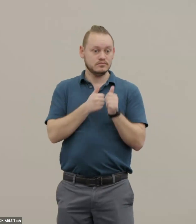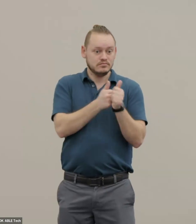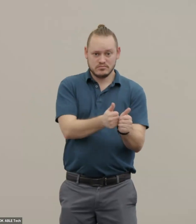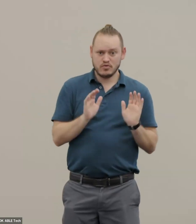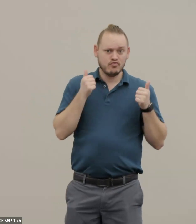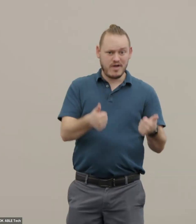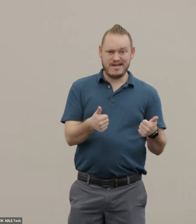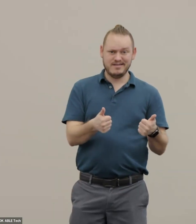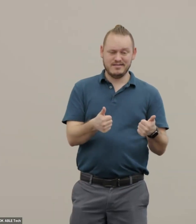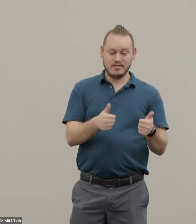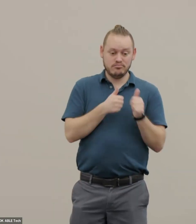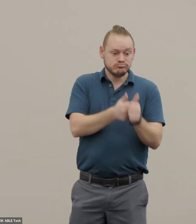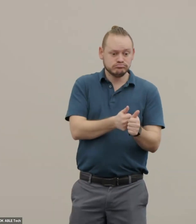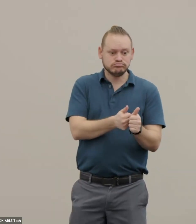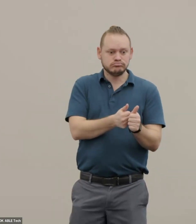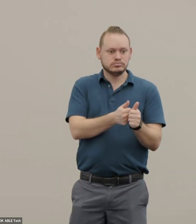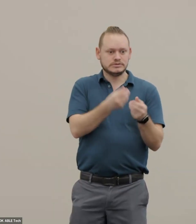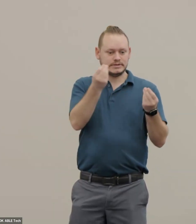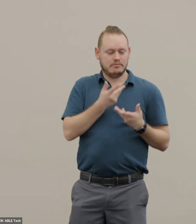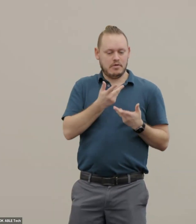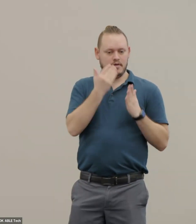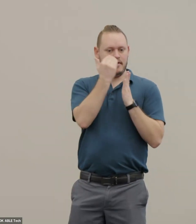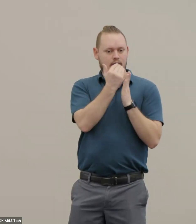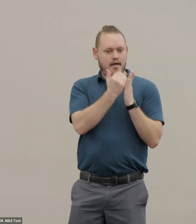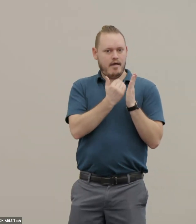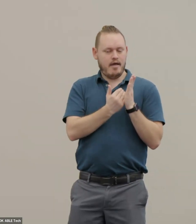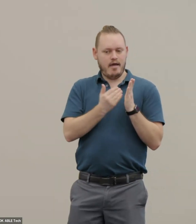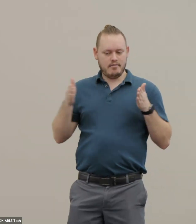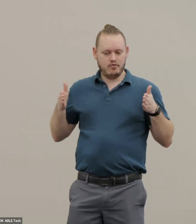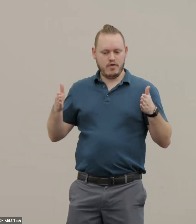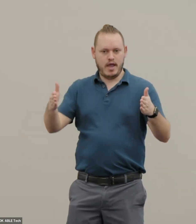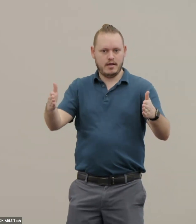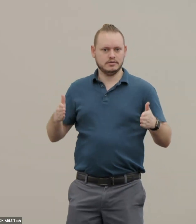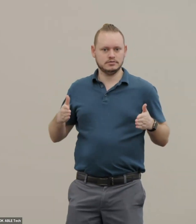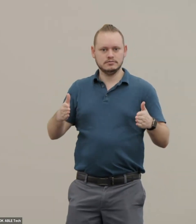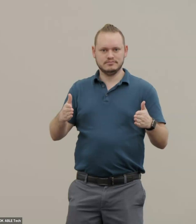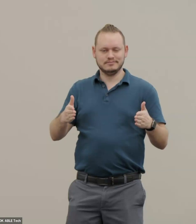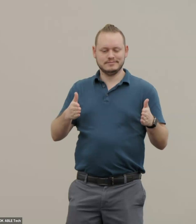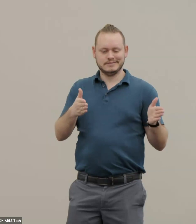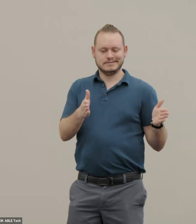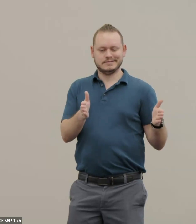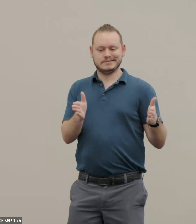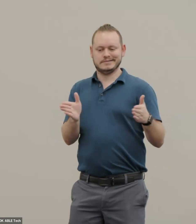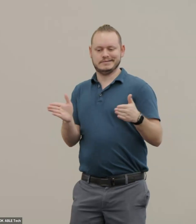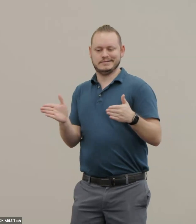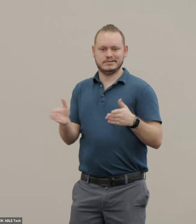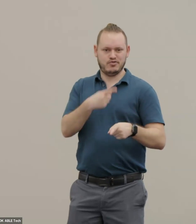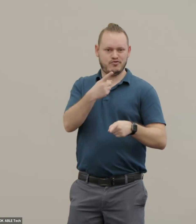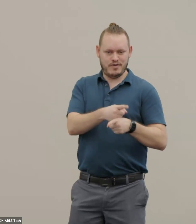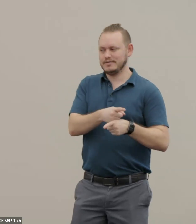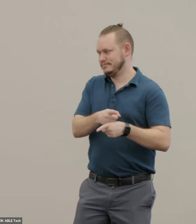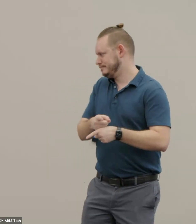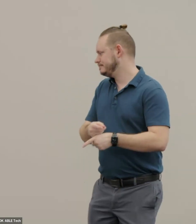great. Compliance gives us guide rails and kind of steers us in the right